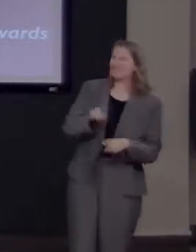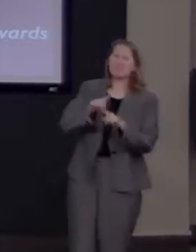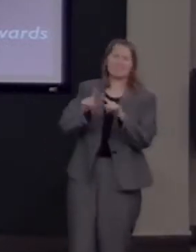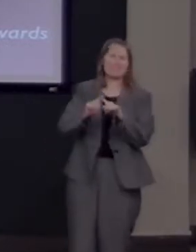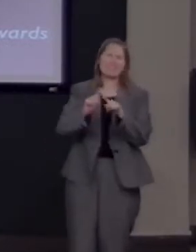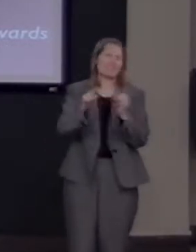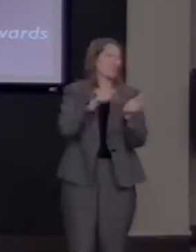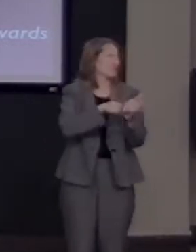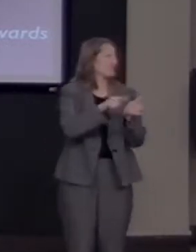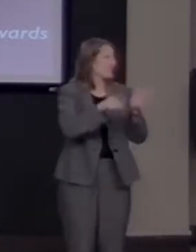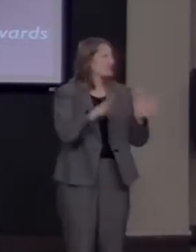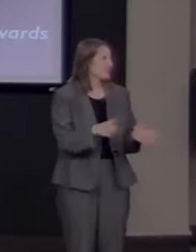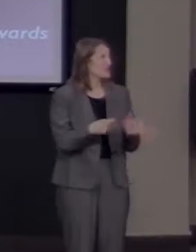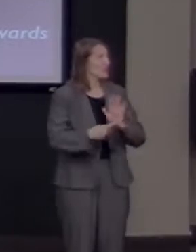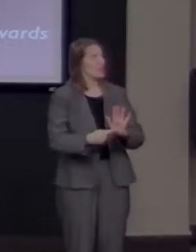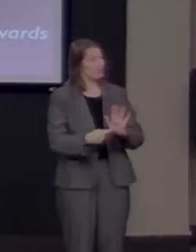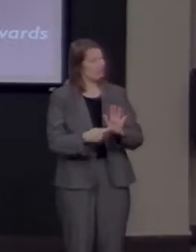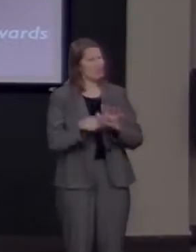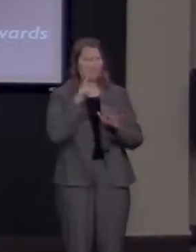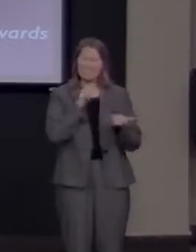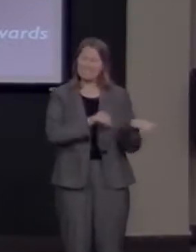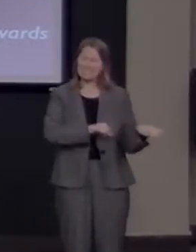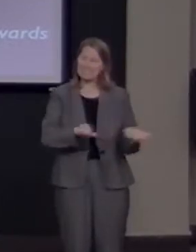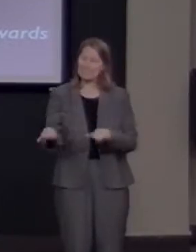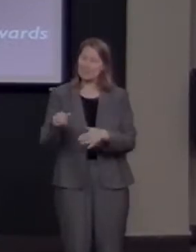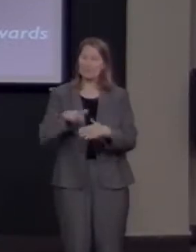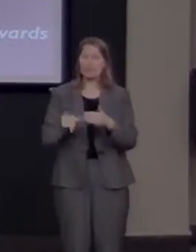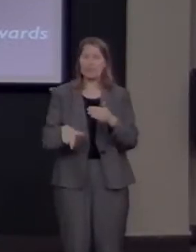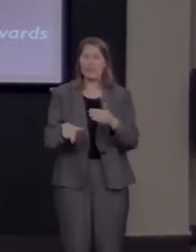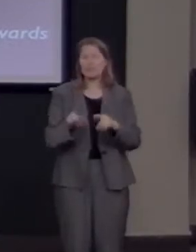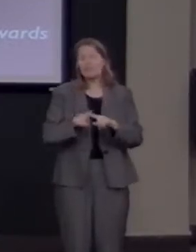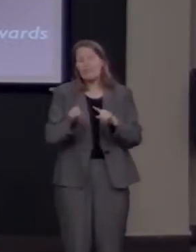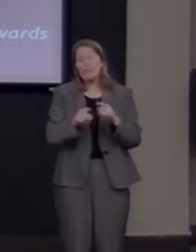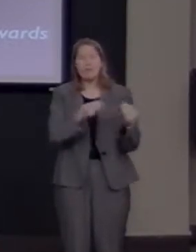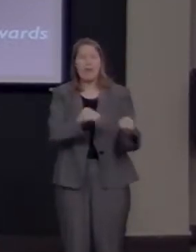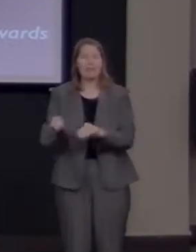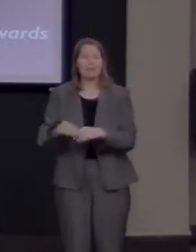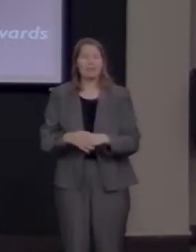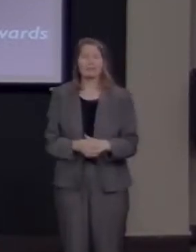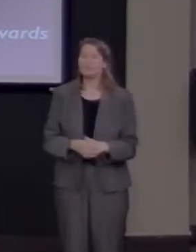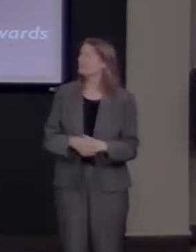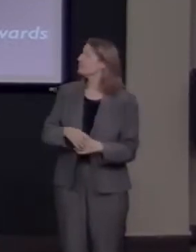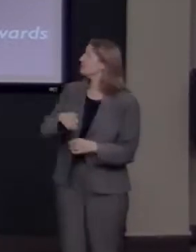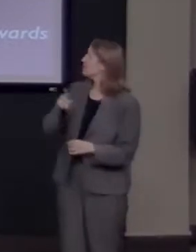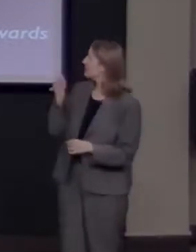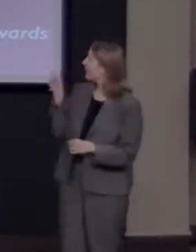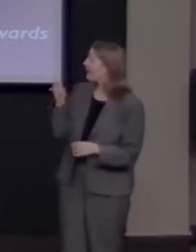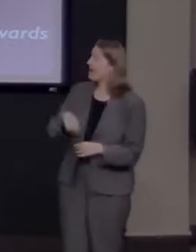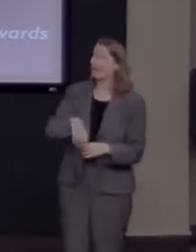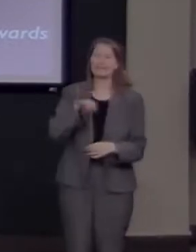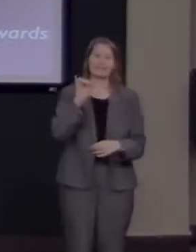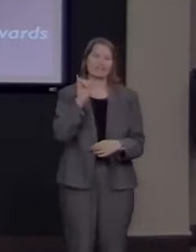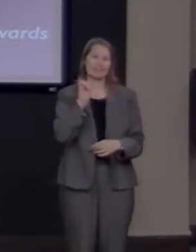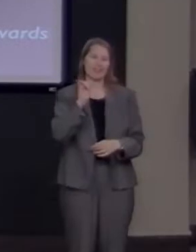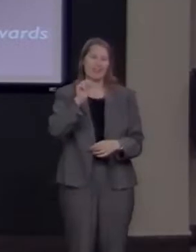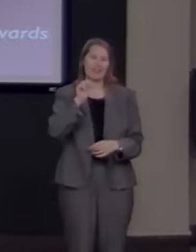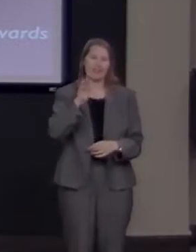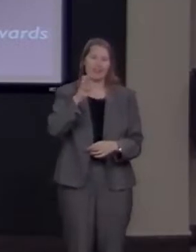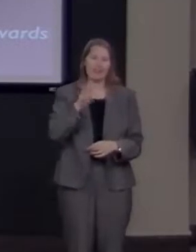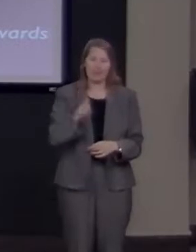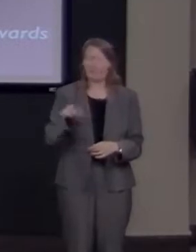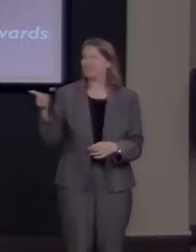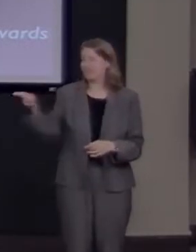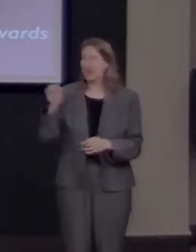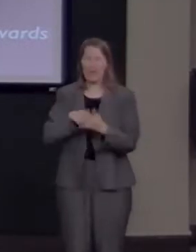others have shown very similar results using different methods, such as near-infrared spectroscopy, which also Dr.